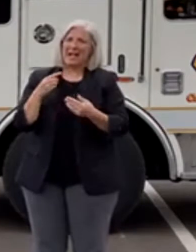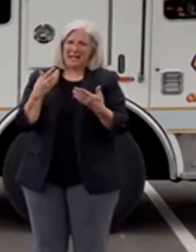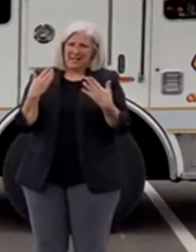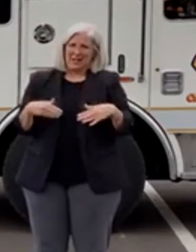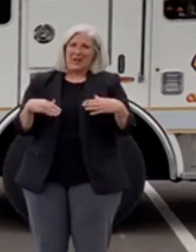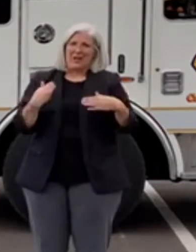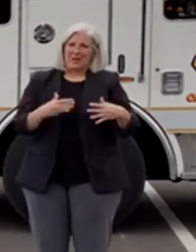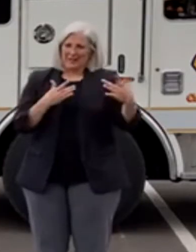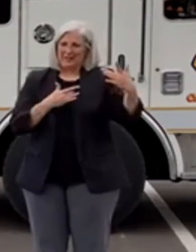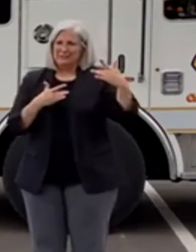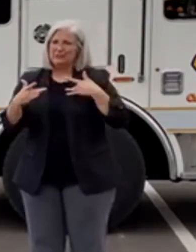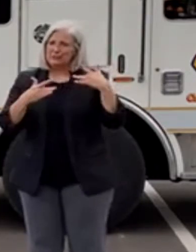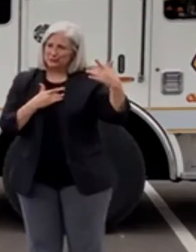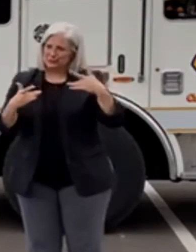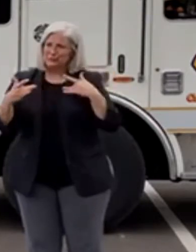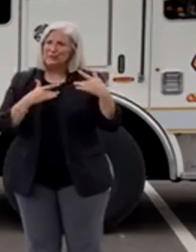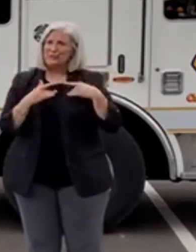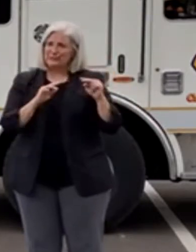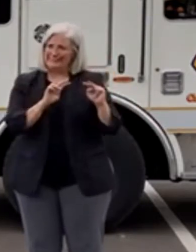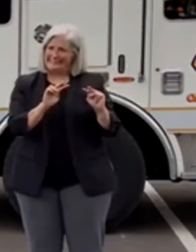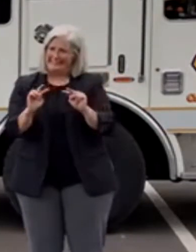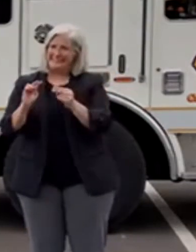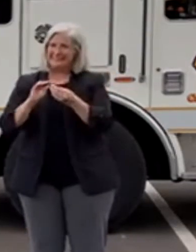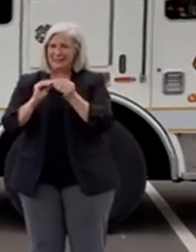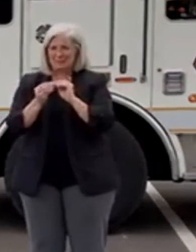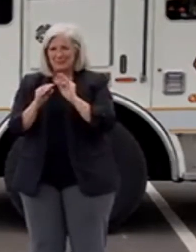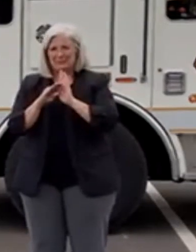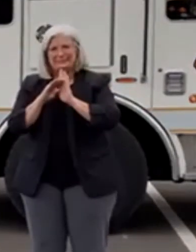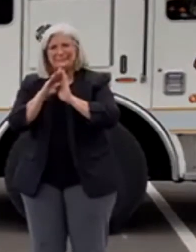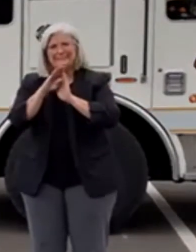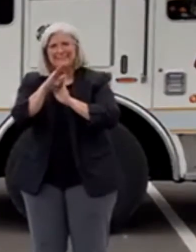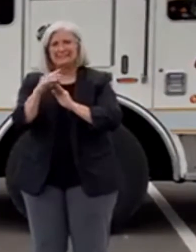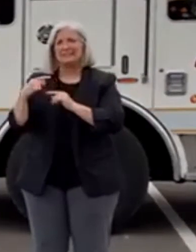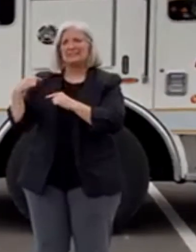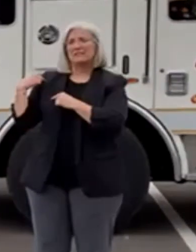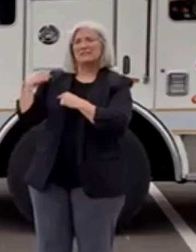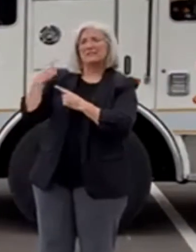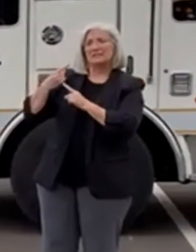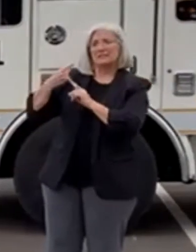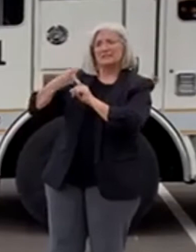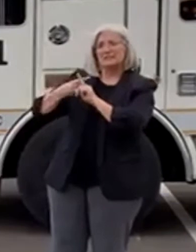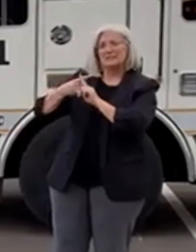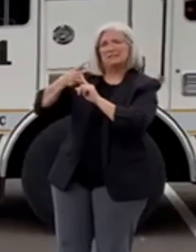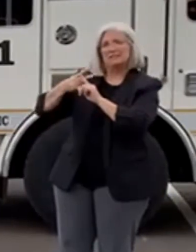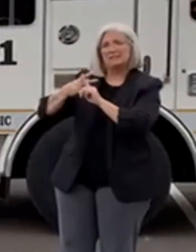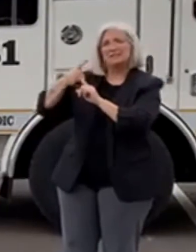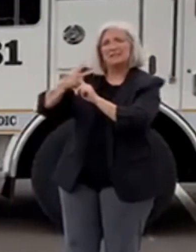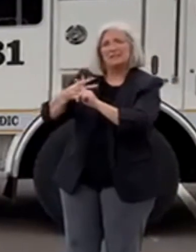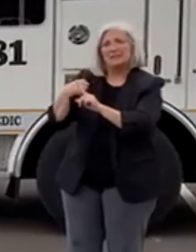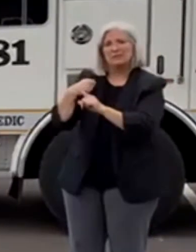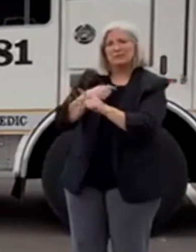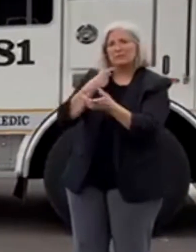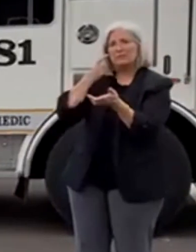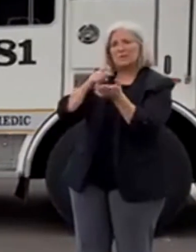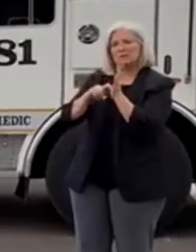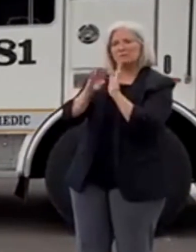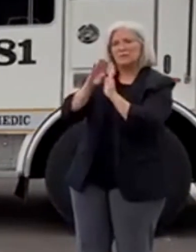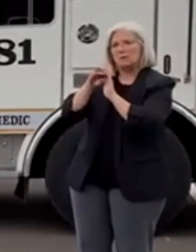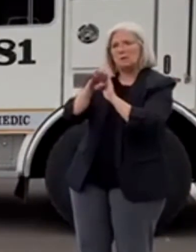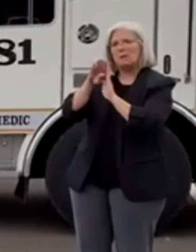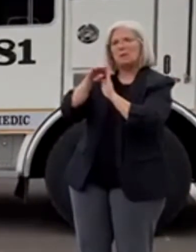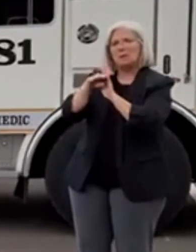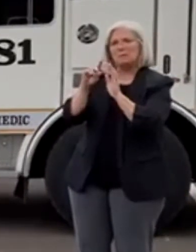that have done well in previous months are now going up very steeply.